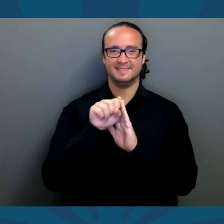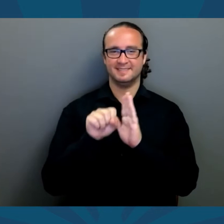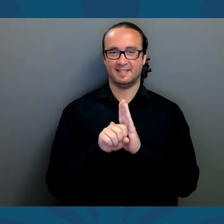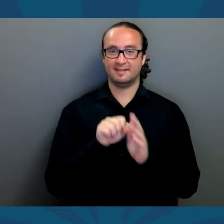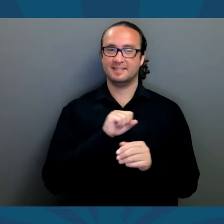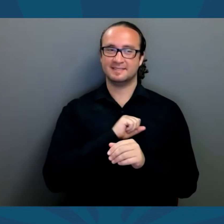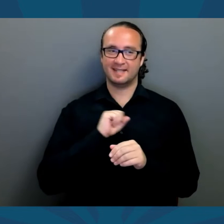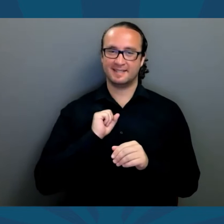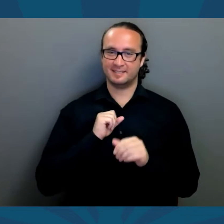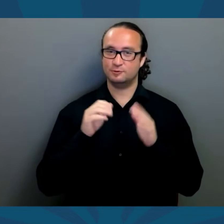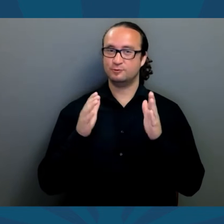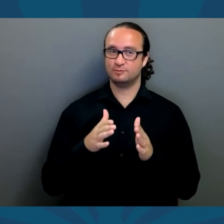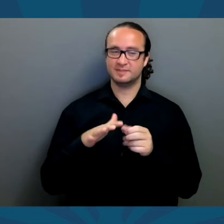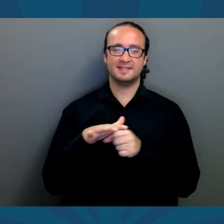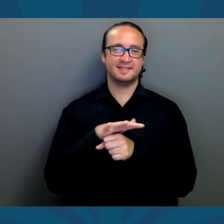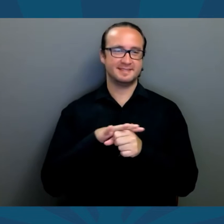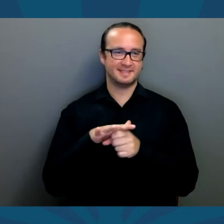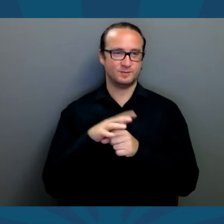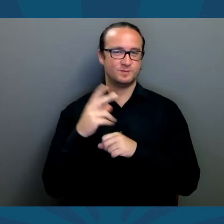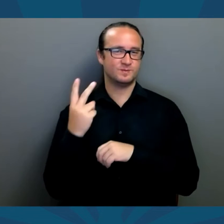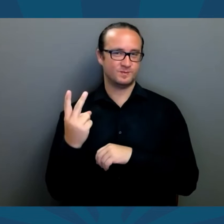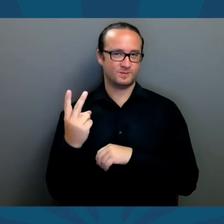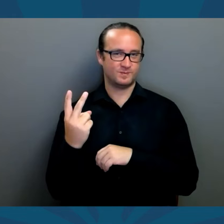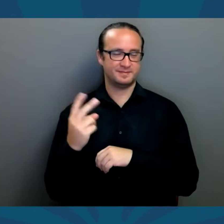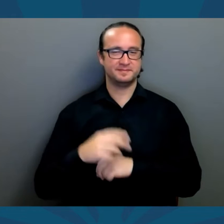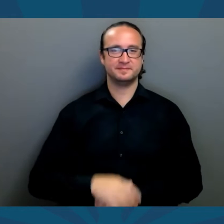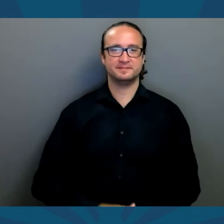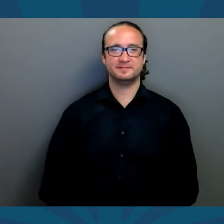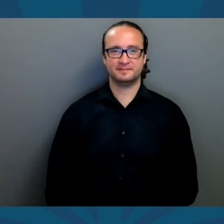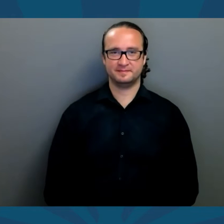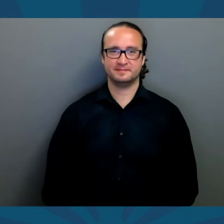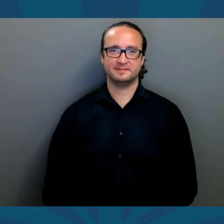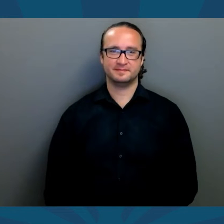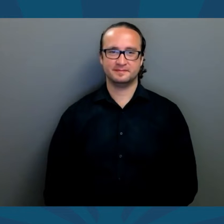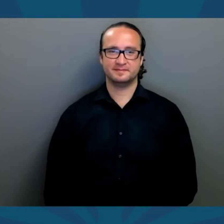Candidates for State Senator, District 2.